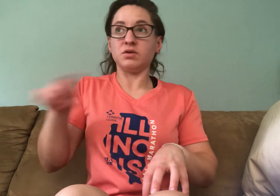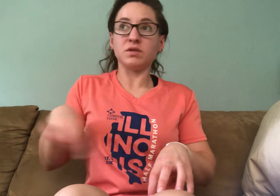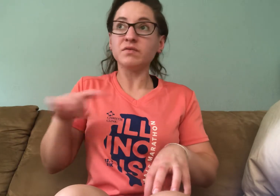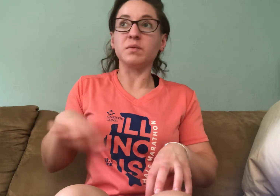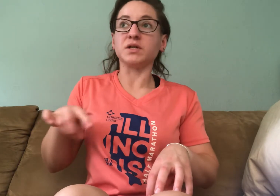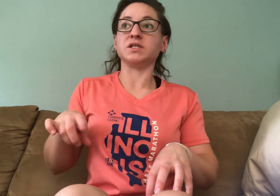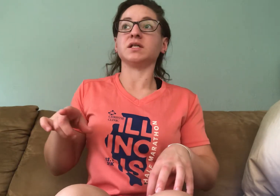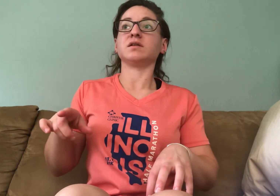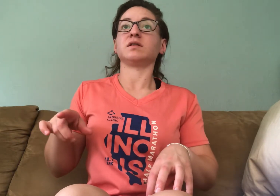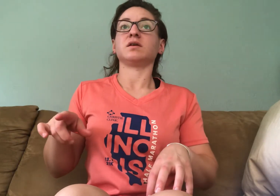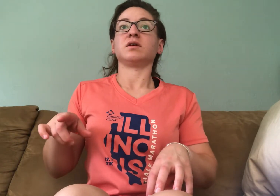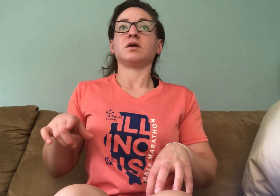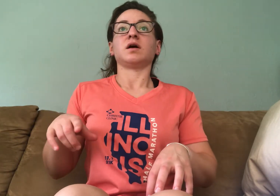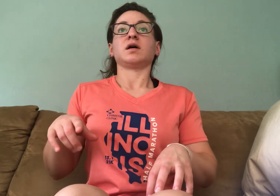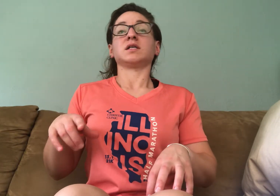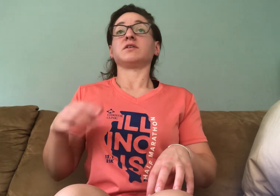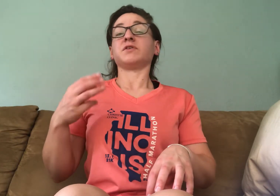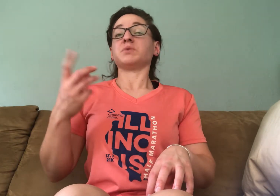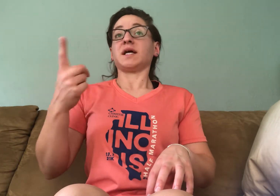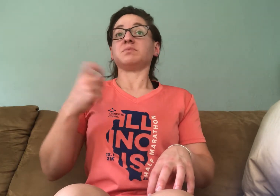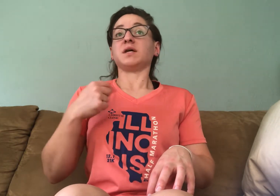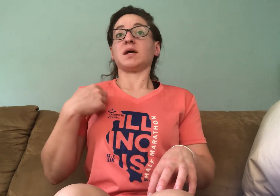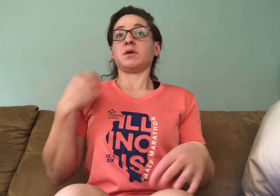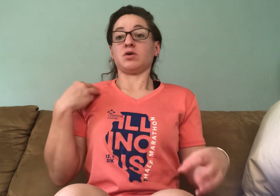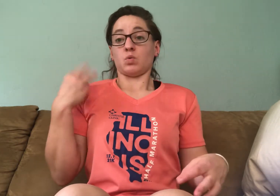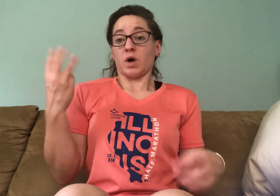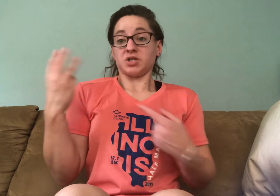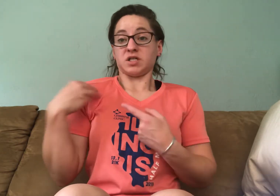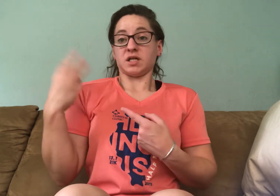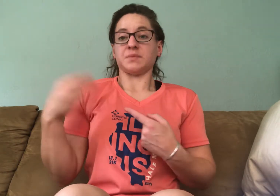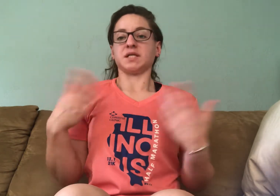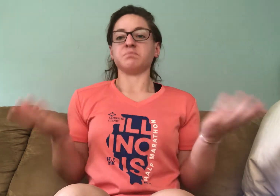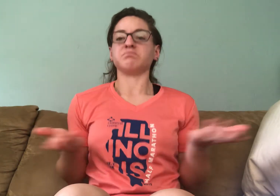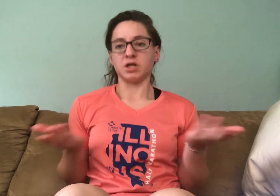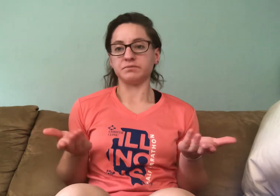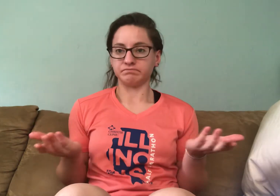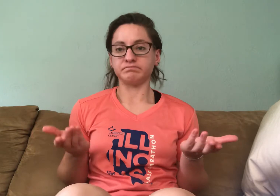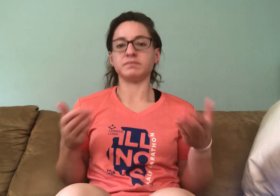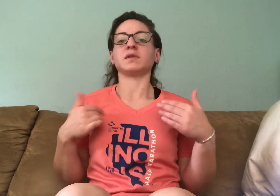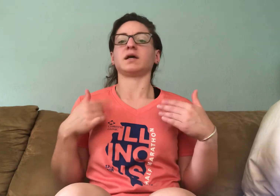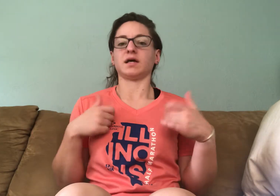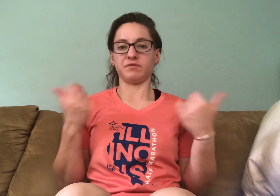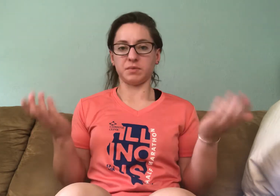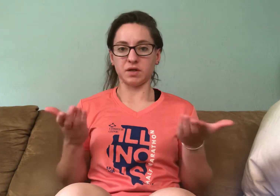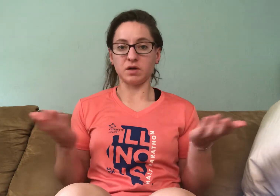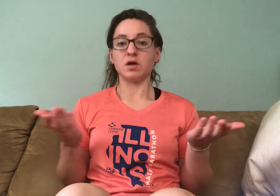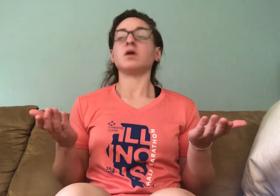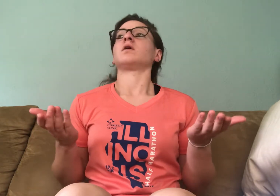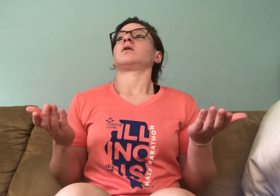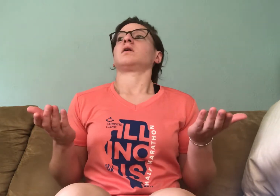live in Washington, because if someone asks me, I'm here in Washington, I'm saying, here. I'm from here.